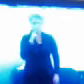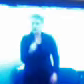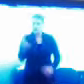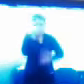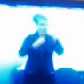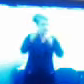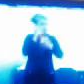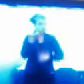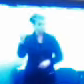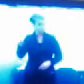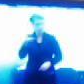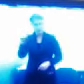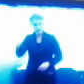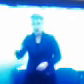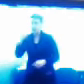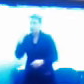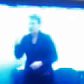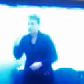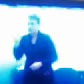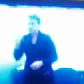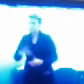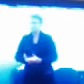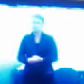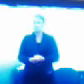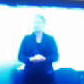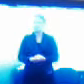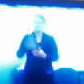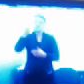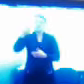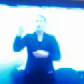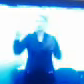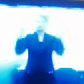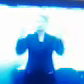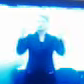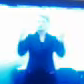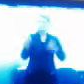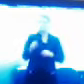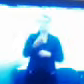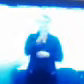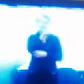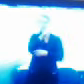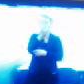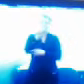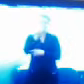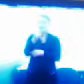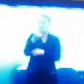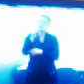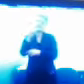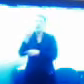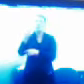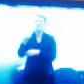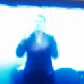And the same goes for you. You better not be a glutton like that cat. So that's a Norwegian story.